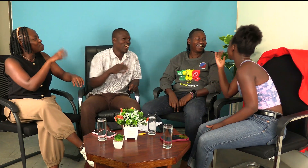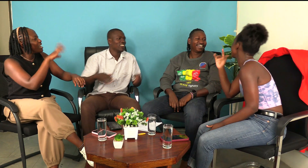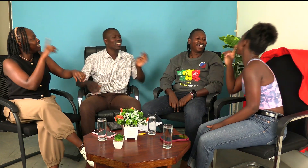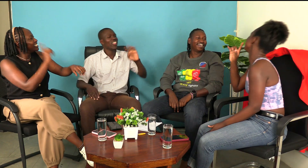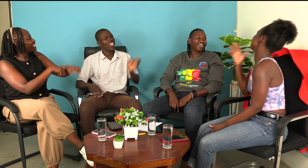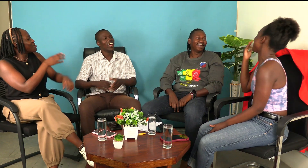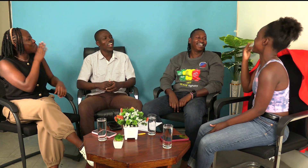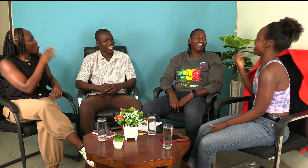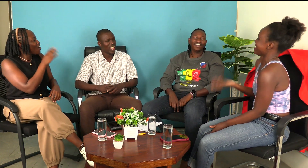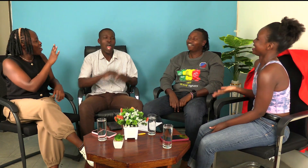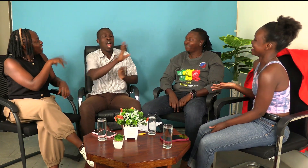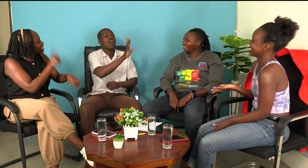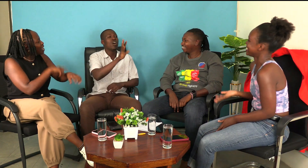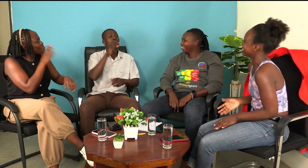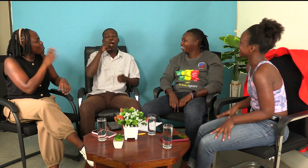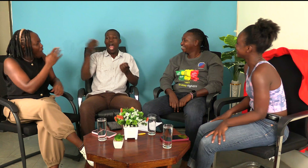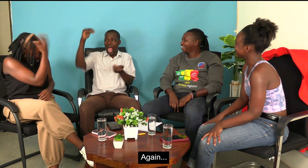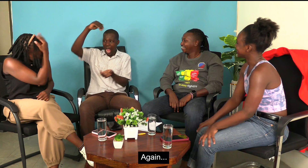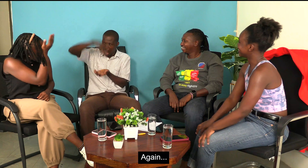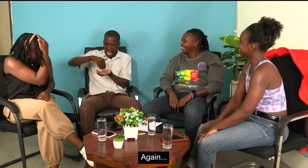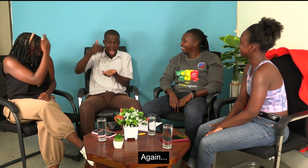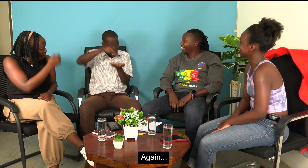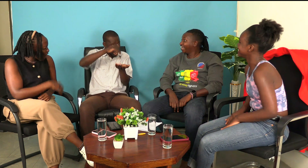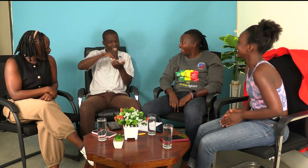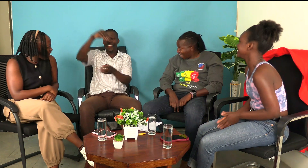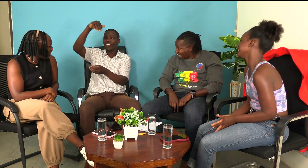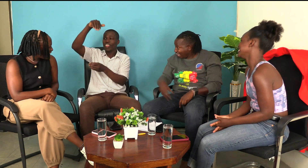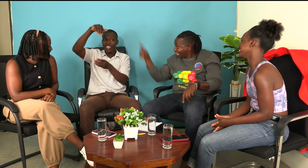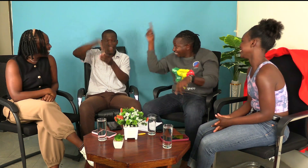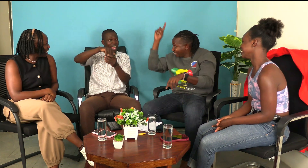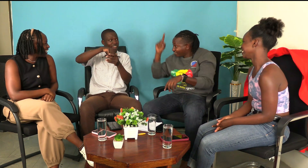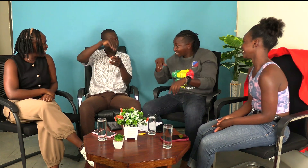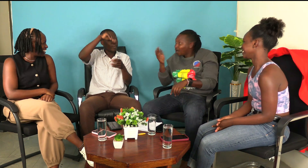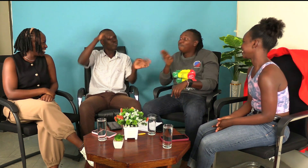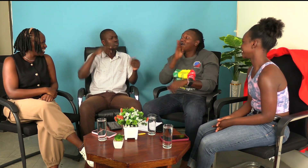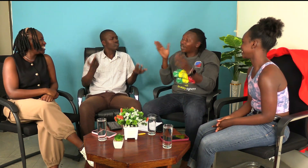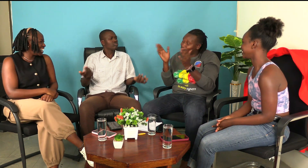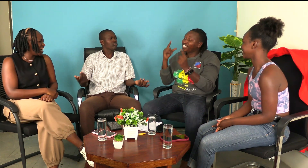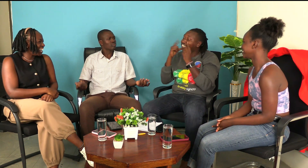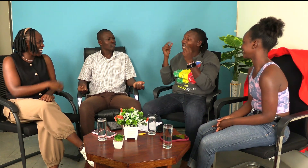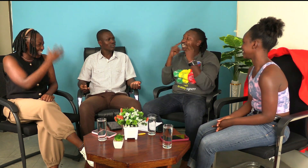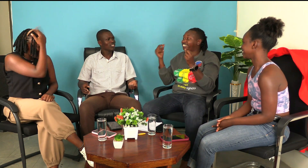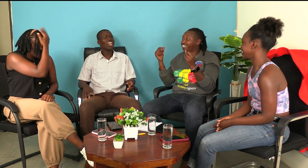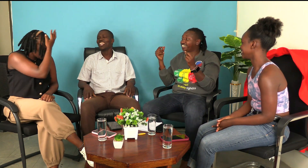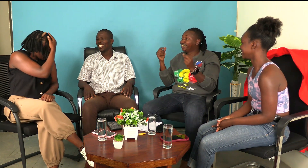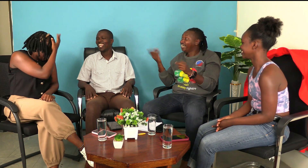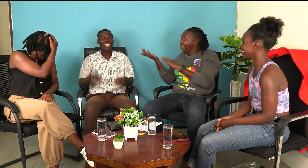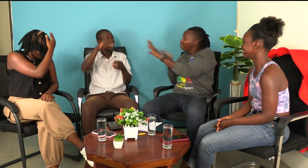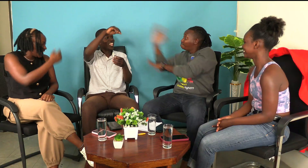will give it back. Yes, when they are borrowing, they are very humble. Again. And let me tell you,